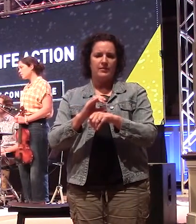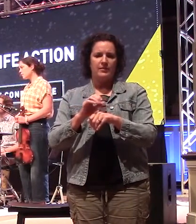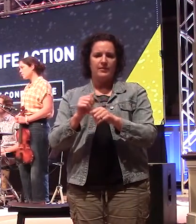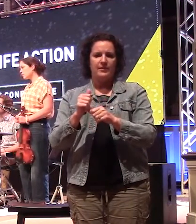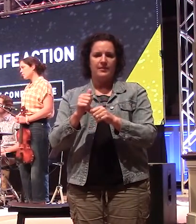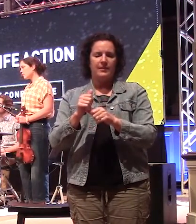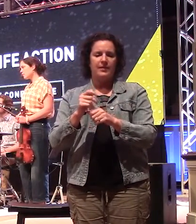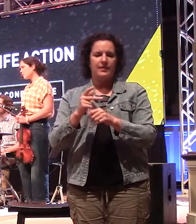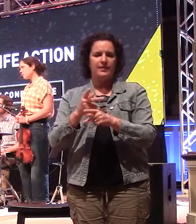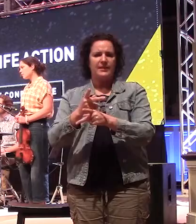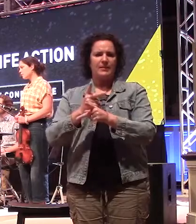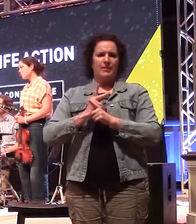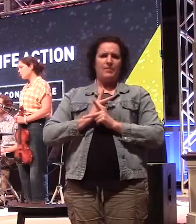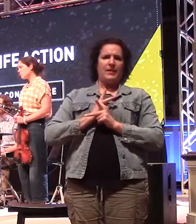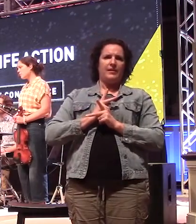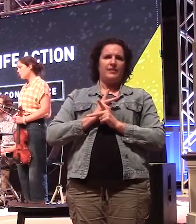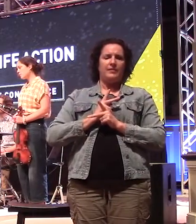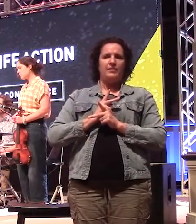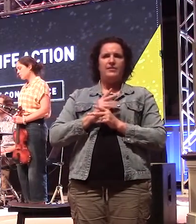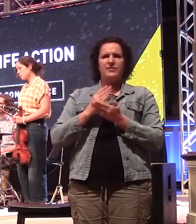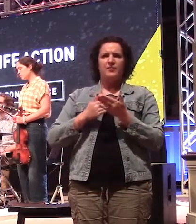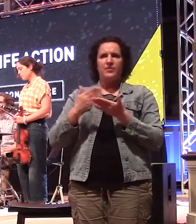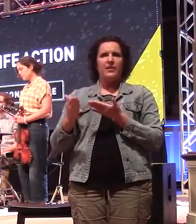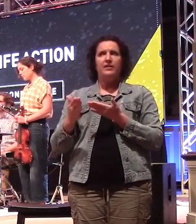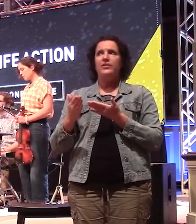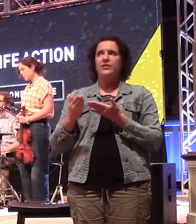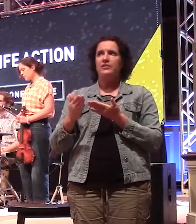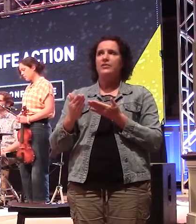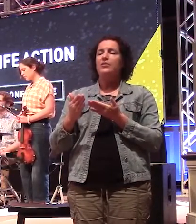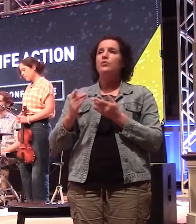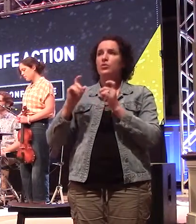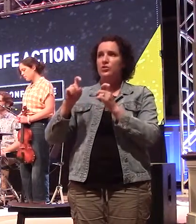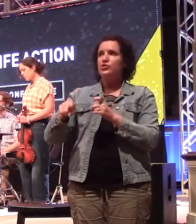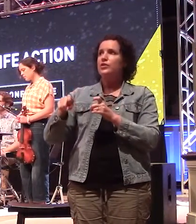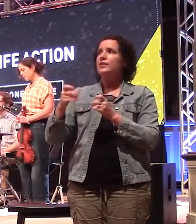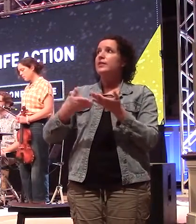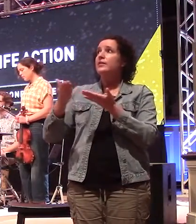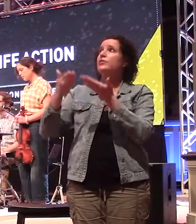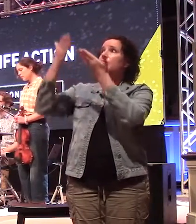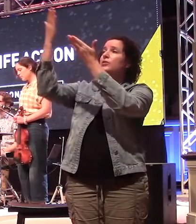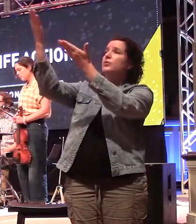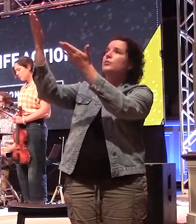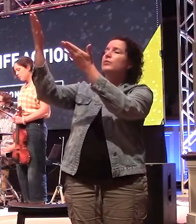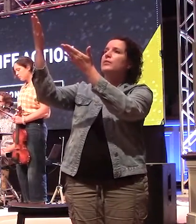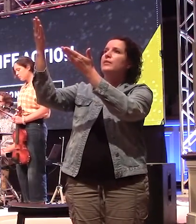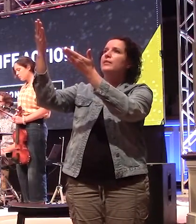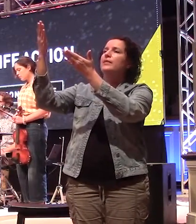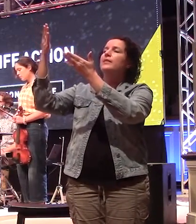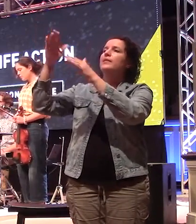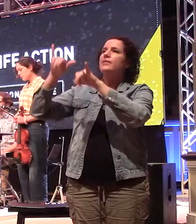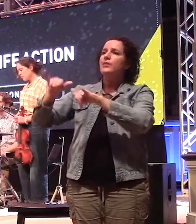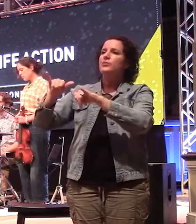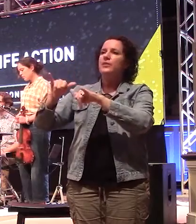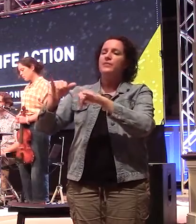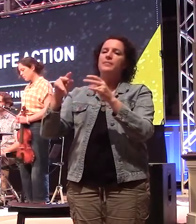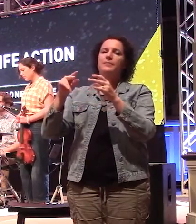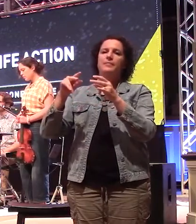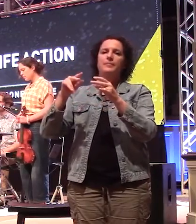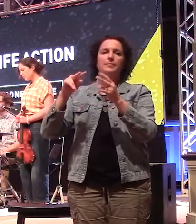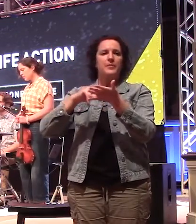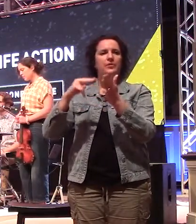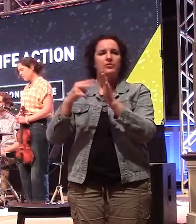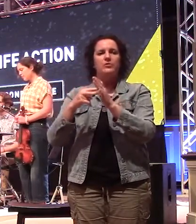withholding from you what is due you. That's what it means to acknowledge your worth and your glory.